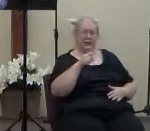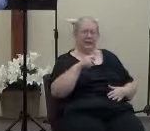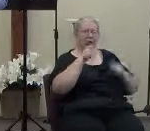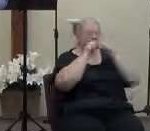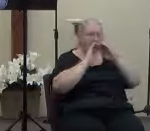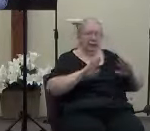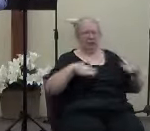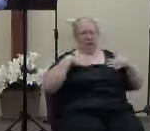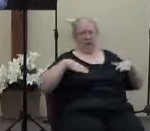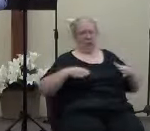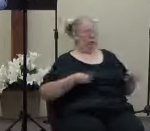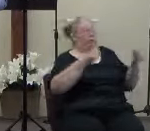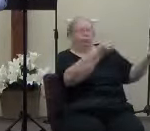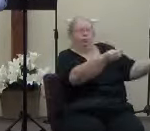amazing.